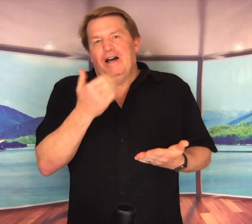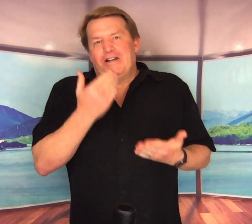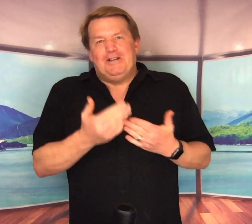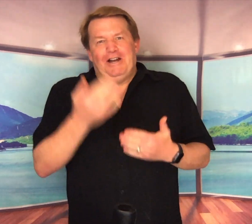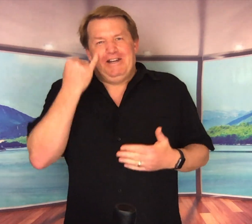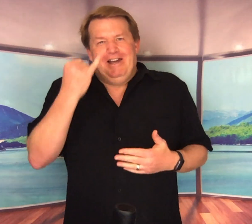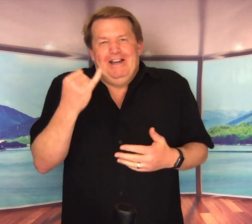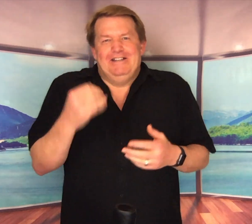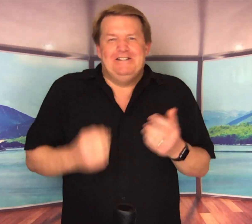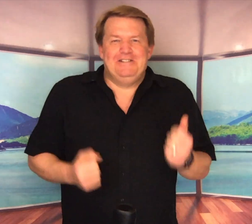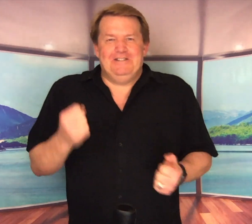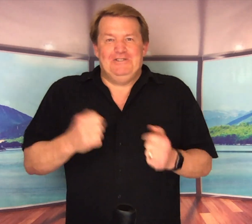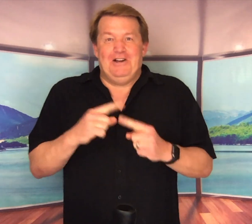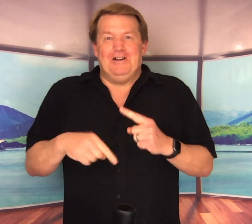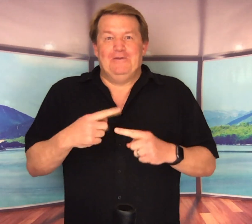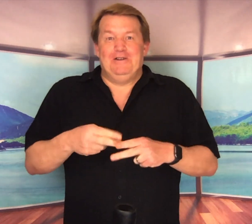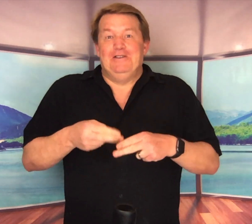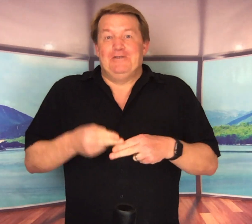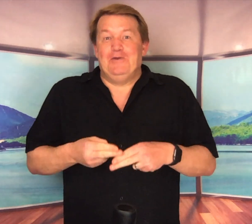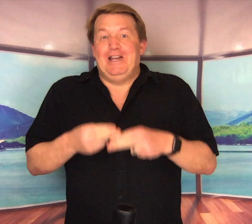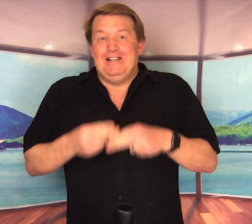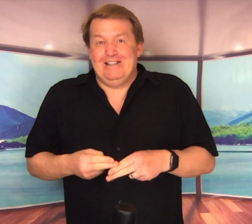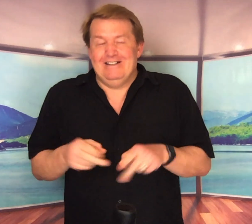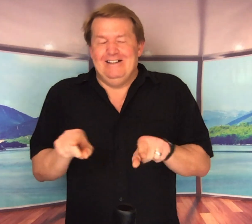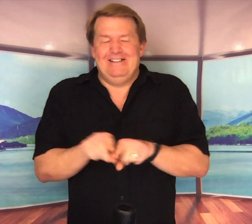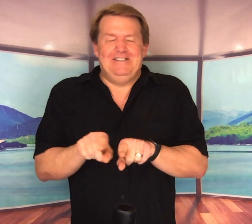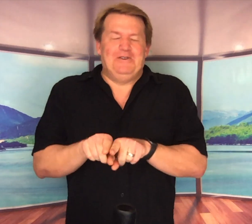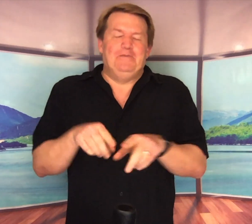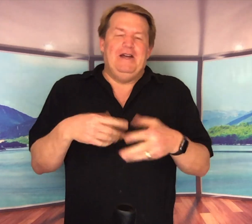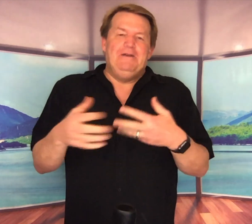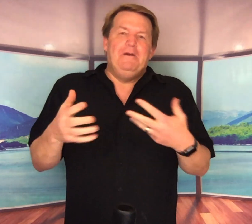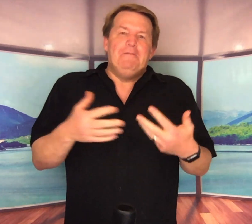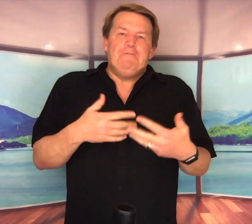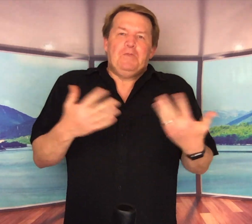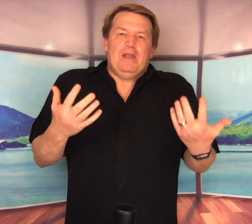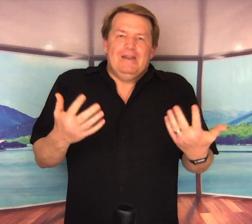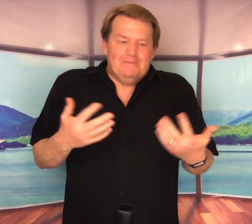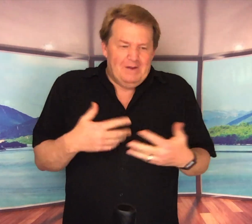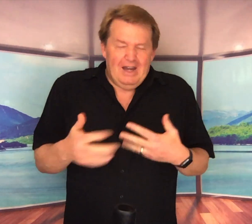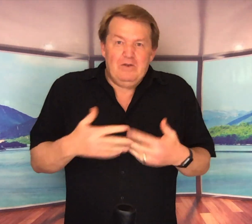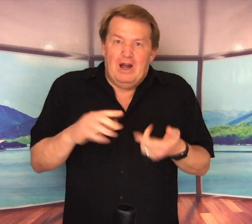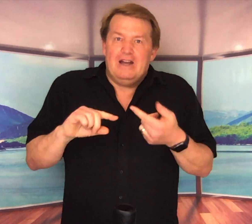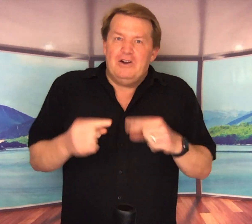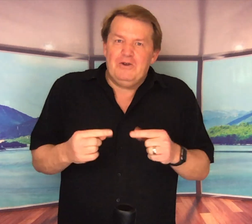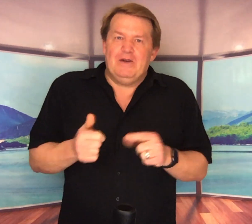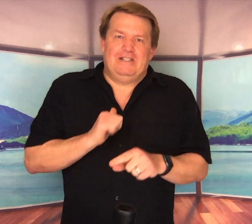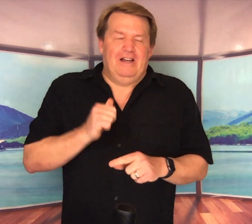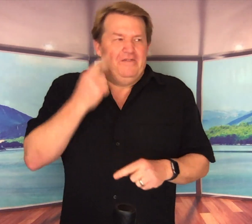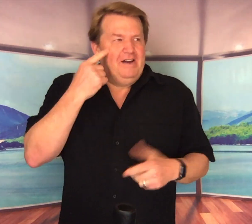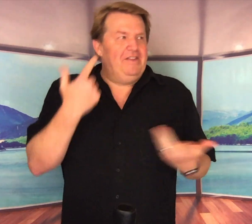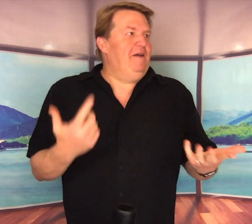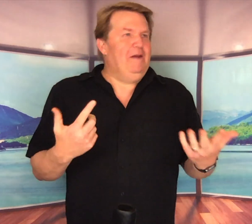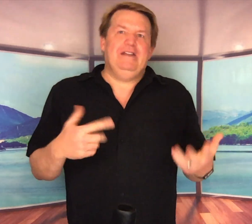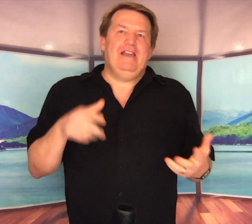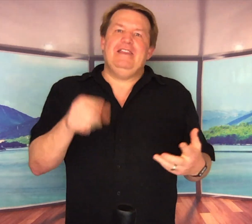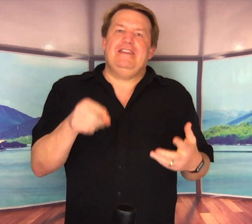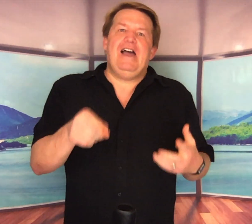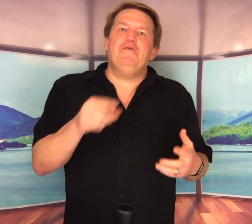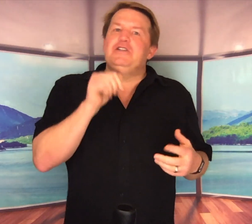good idea to jog when you're this weight either. But anyway, I'd hurt myself. And I thought, man, that would not